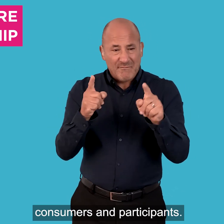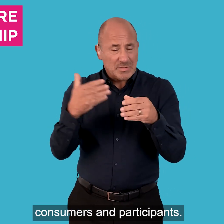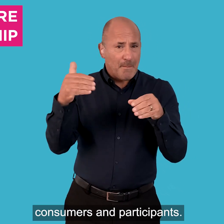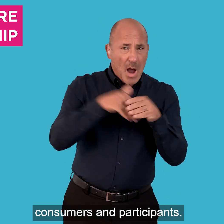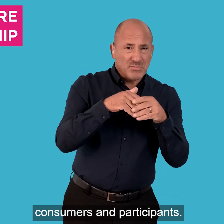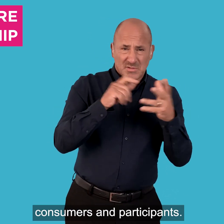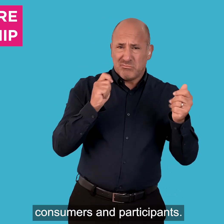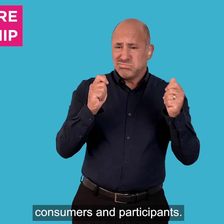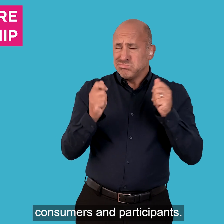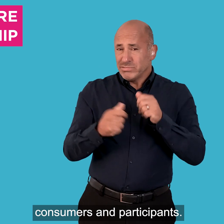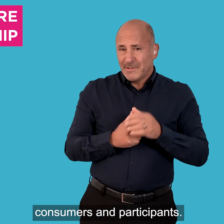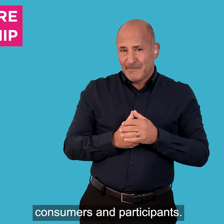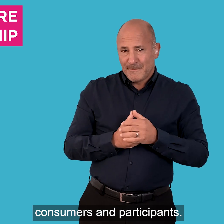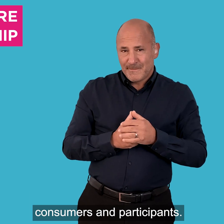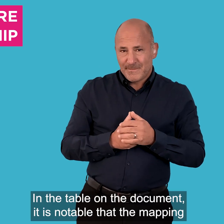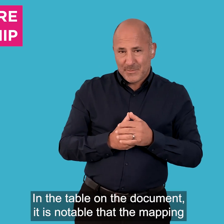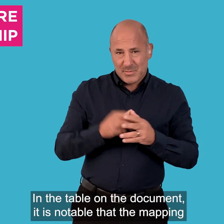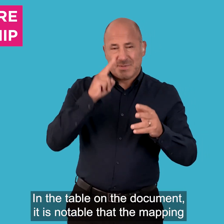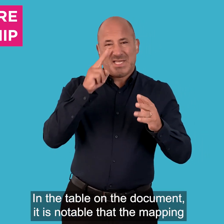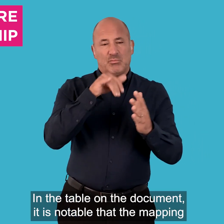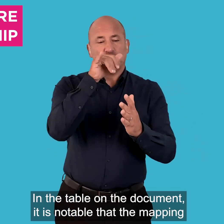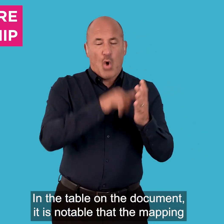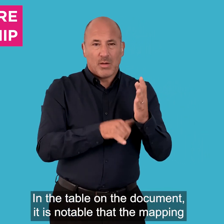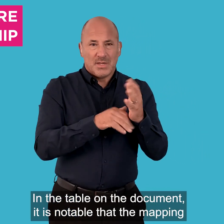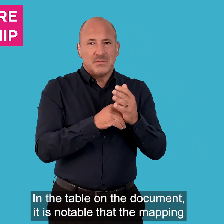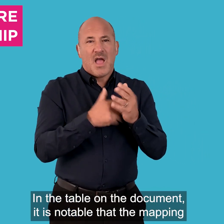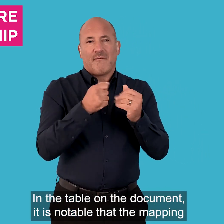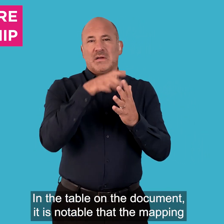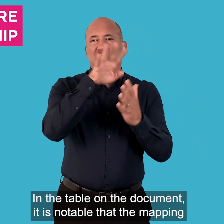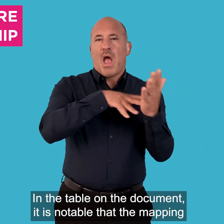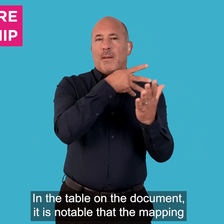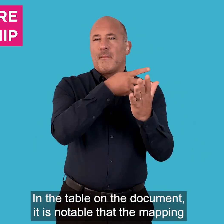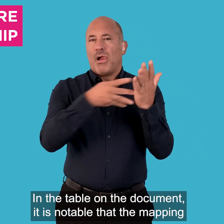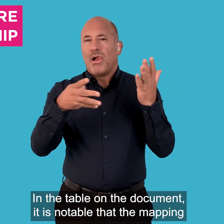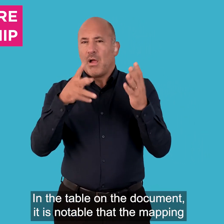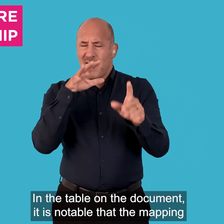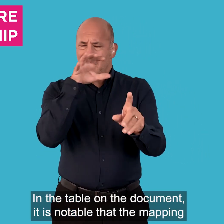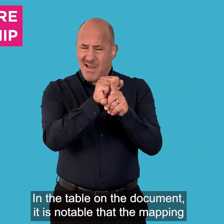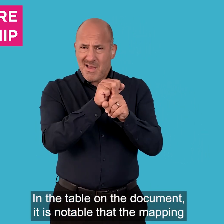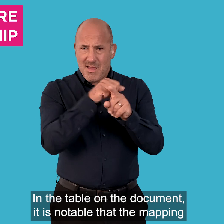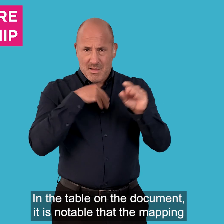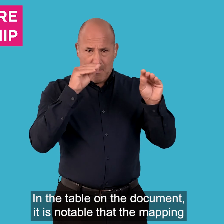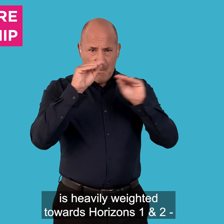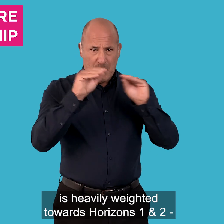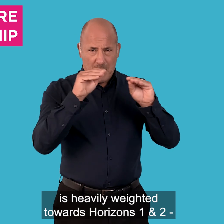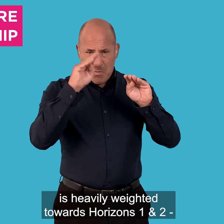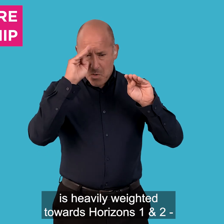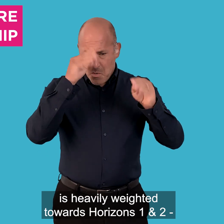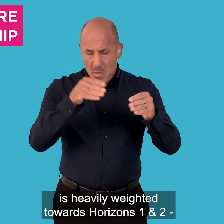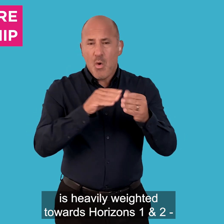audiences, consumers and participants. In the table on the document, it is notable that the mapping is